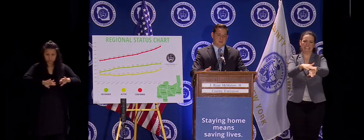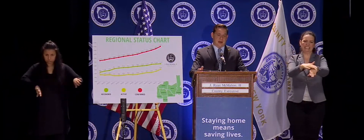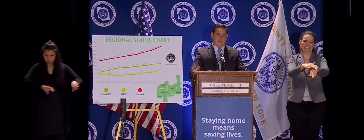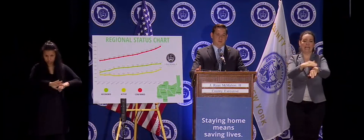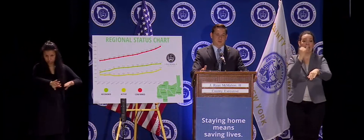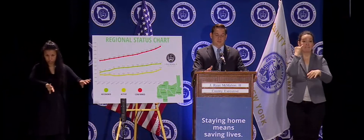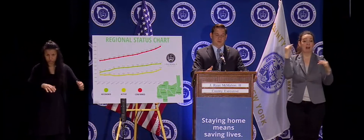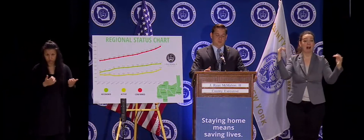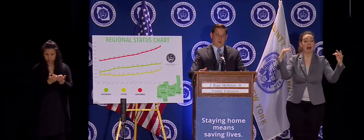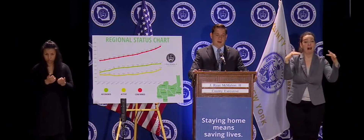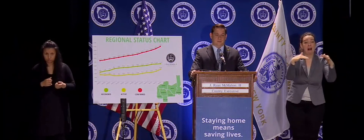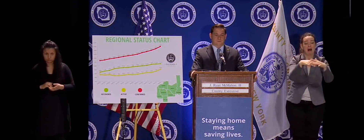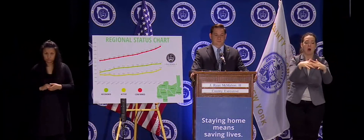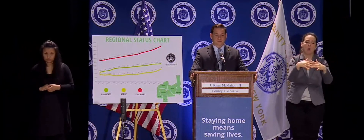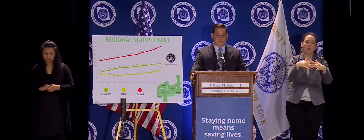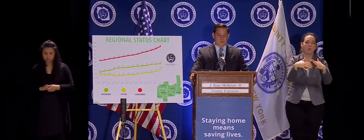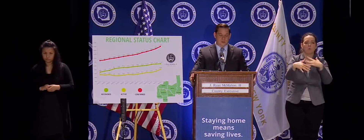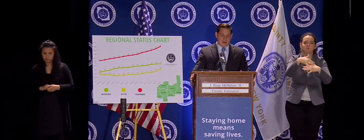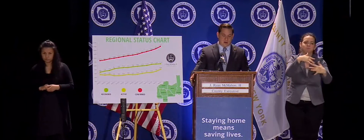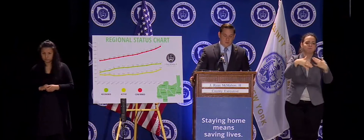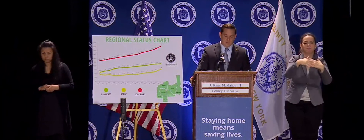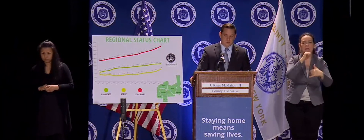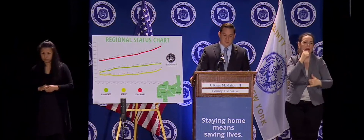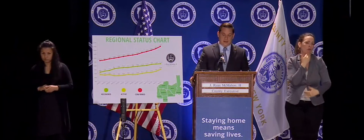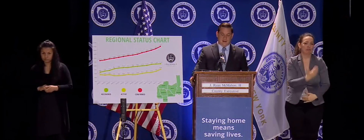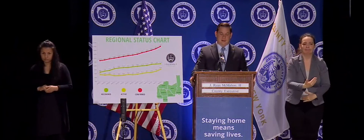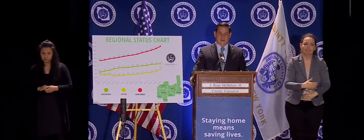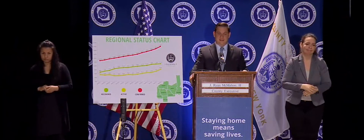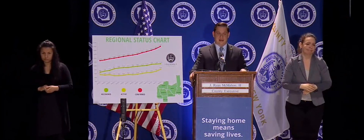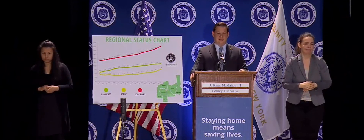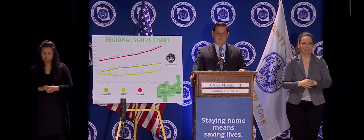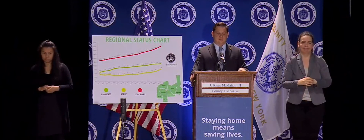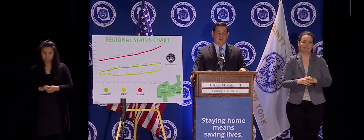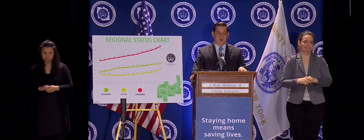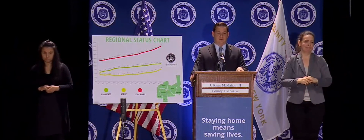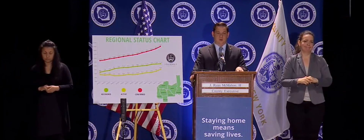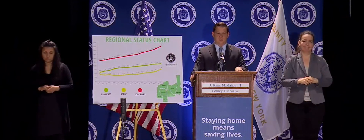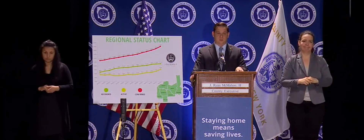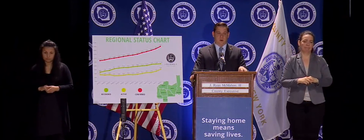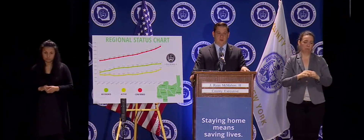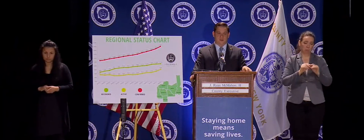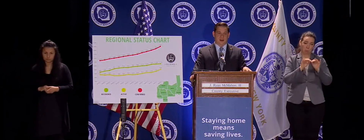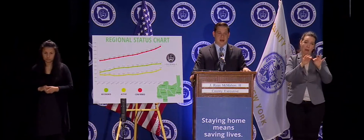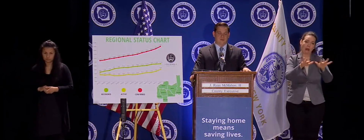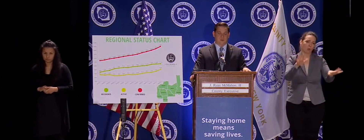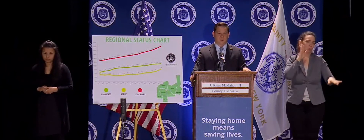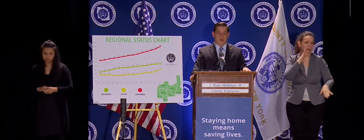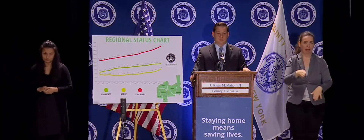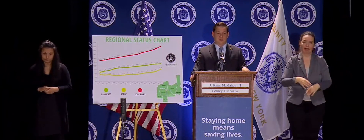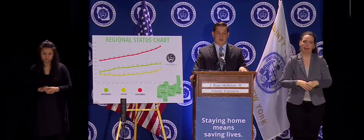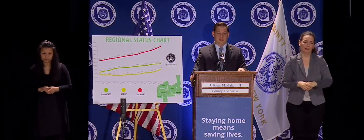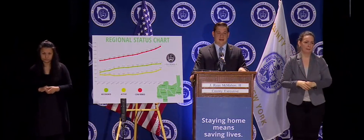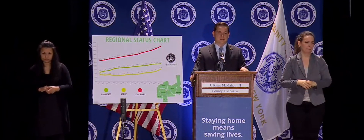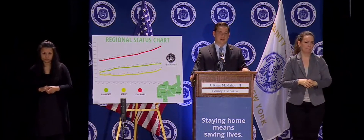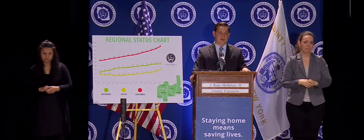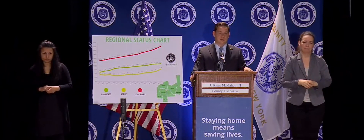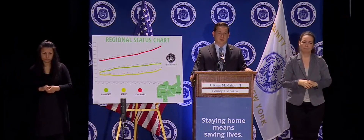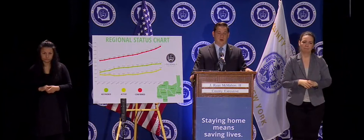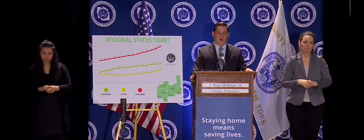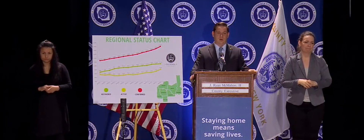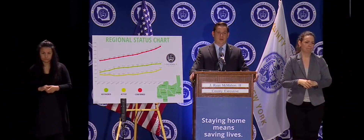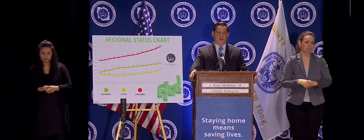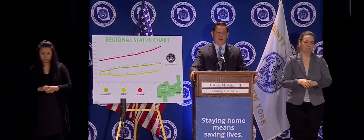provides opportunities for spread. Now, again, at times, every law enforcement partner is going to have to make an